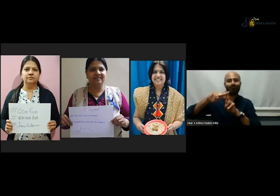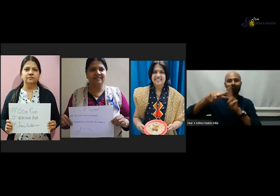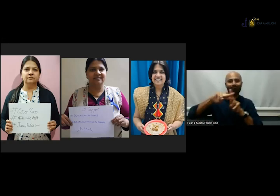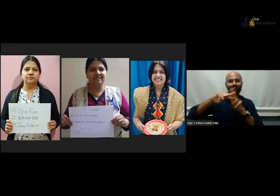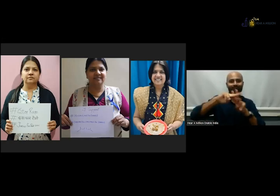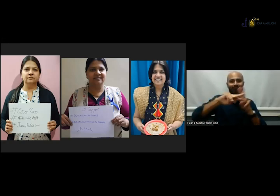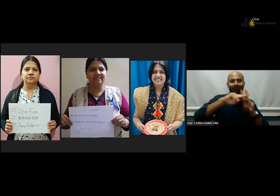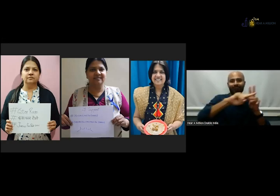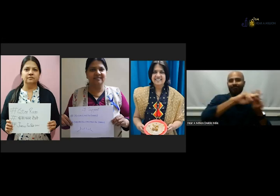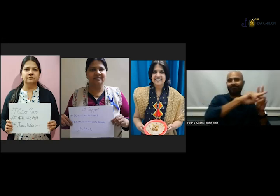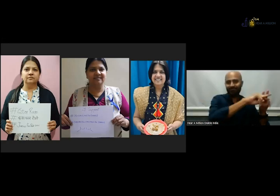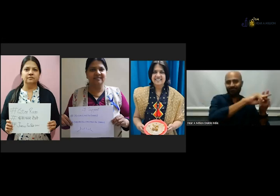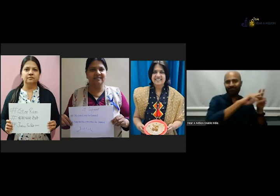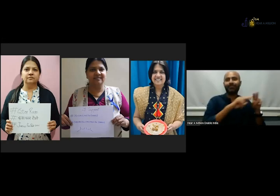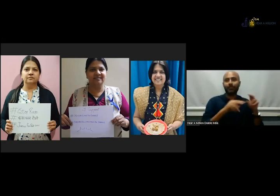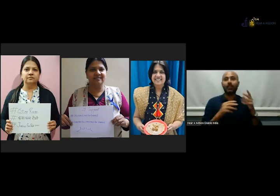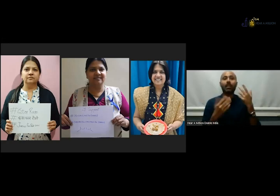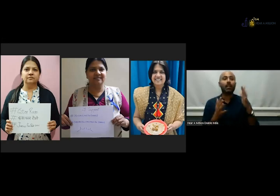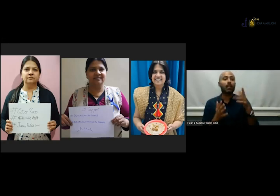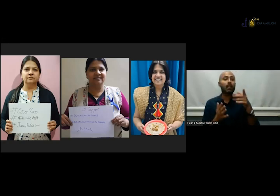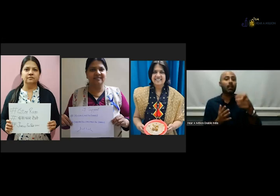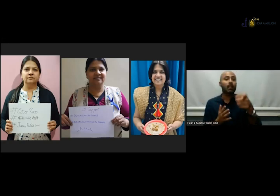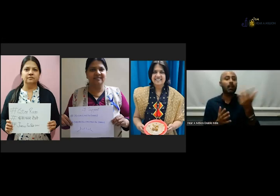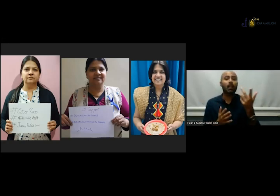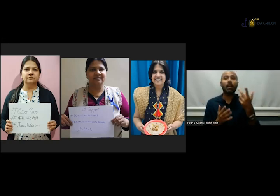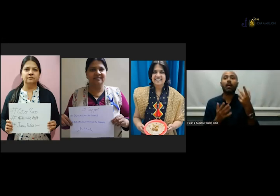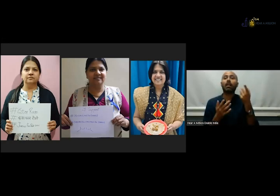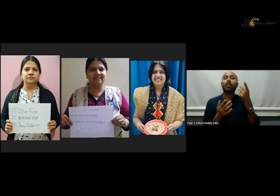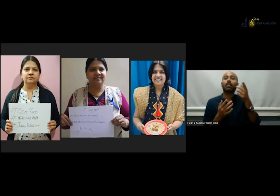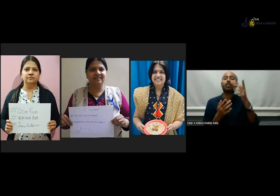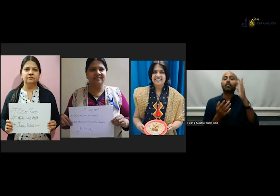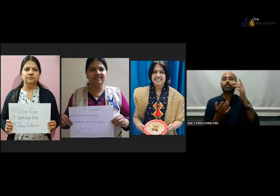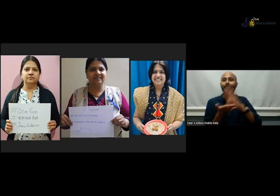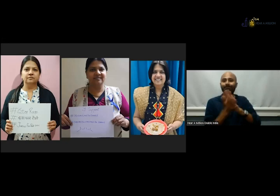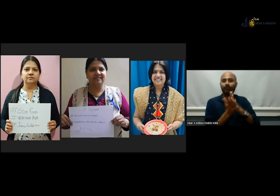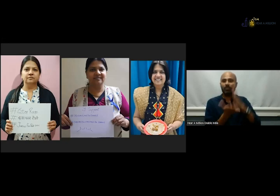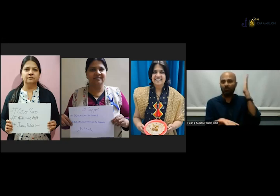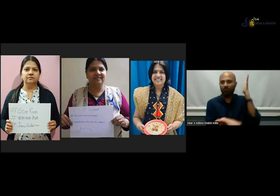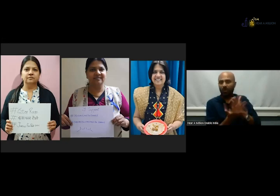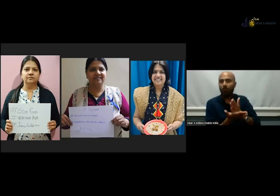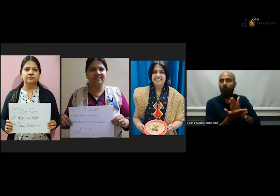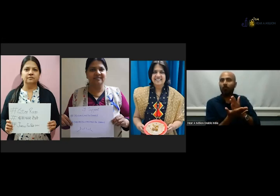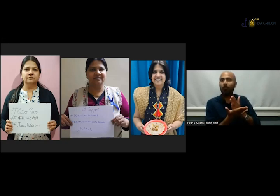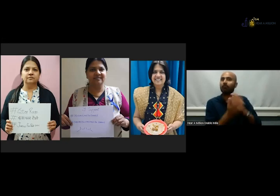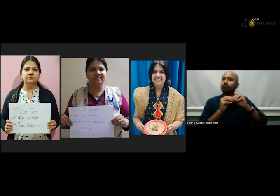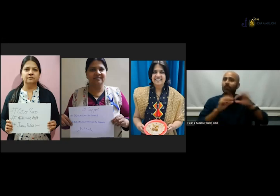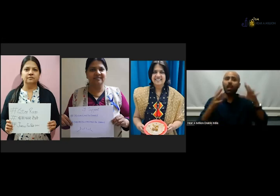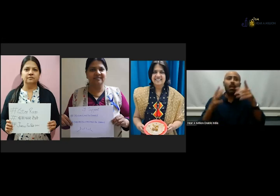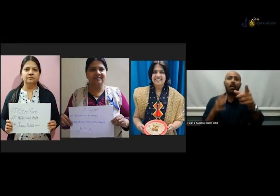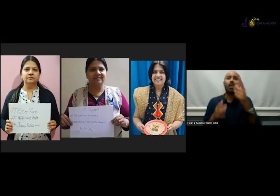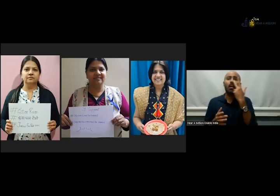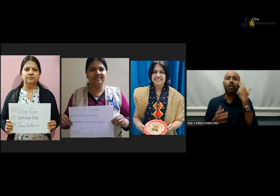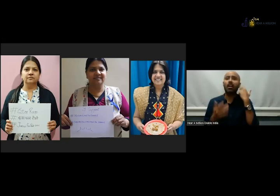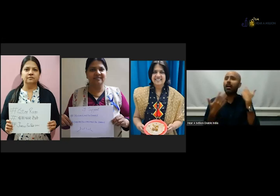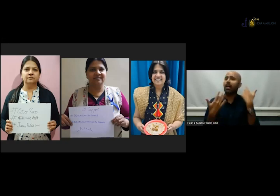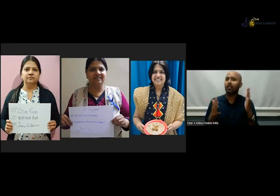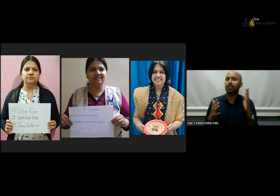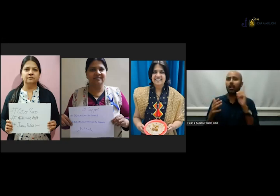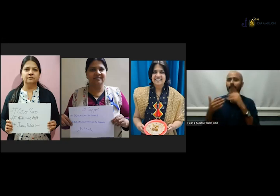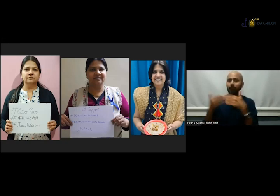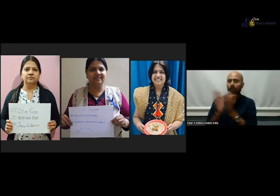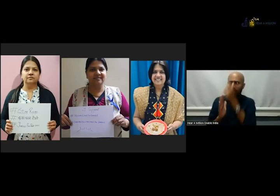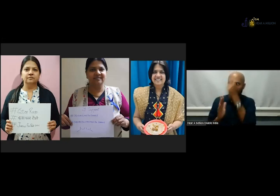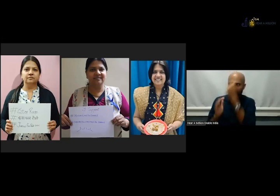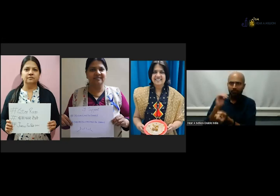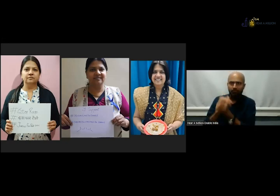So you remember that we started the campaign hashtag Stop Rape, and where we support sign language in